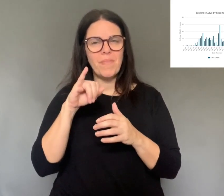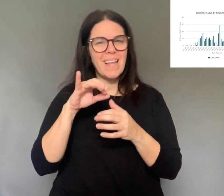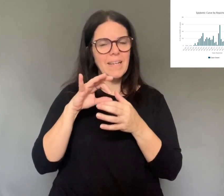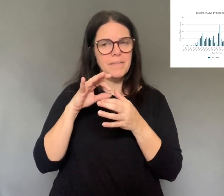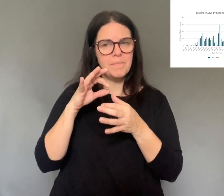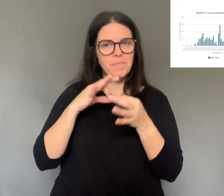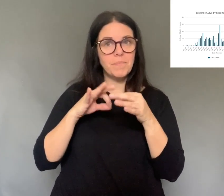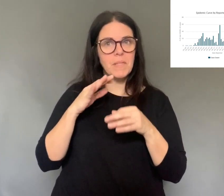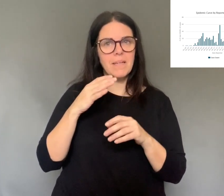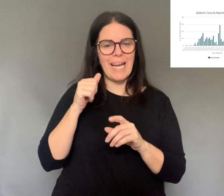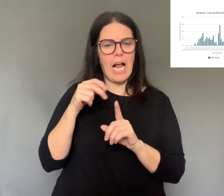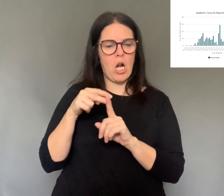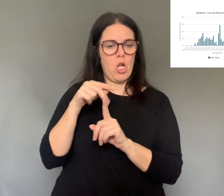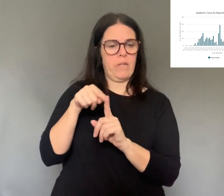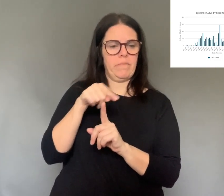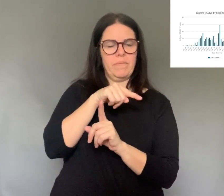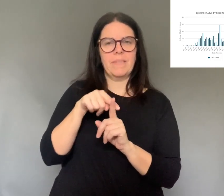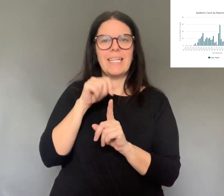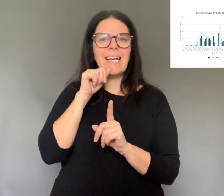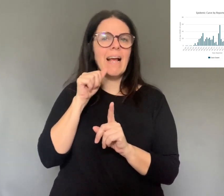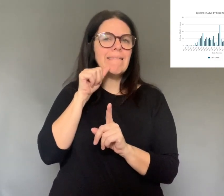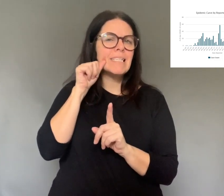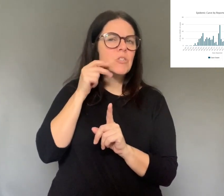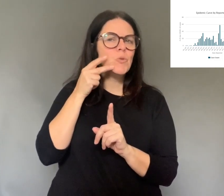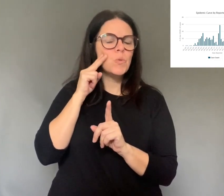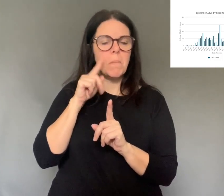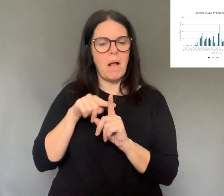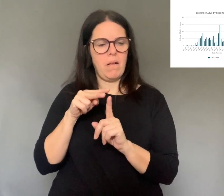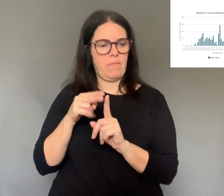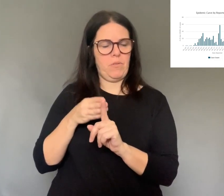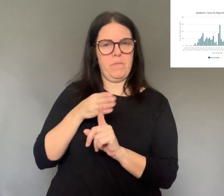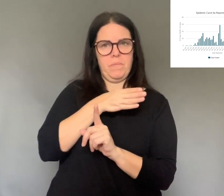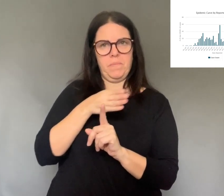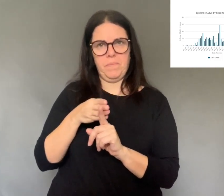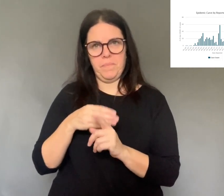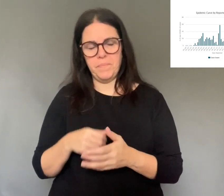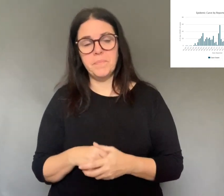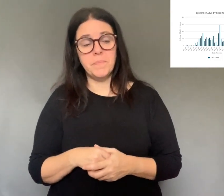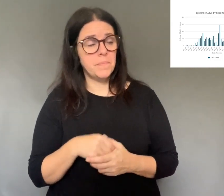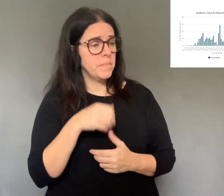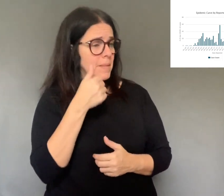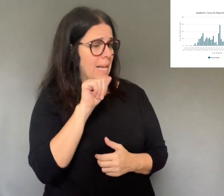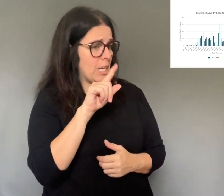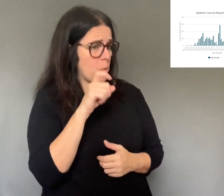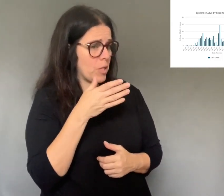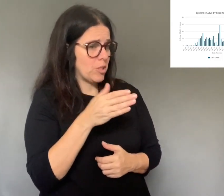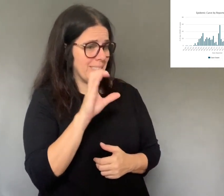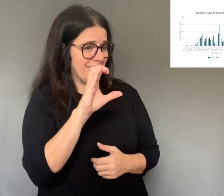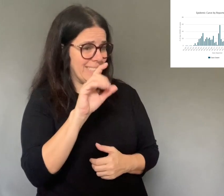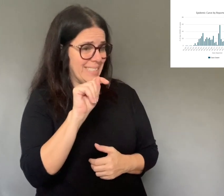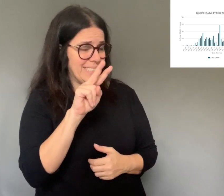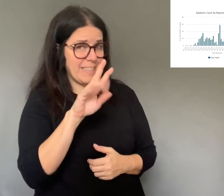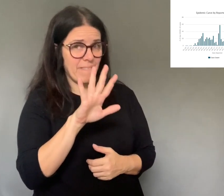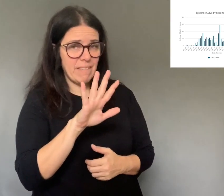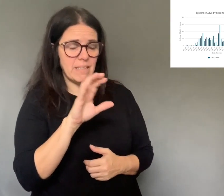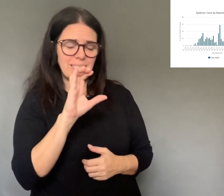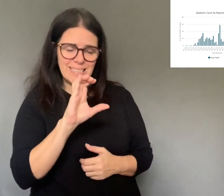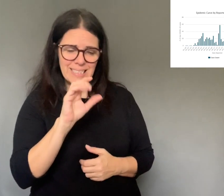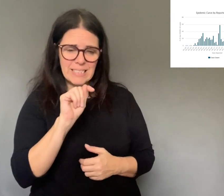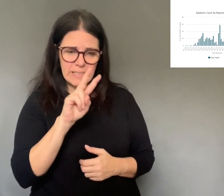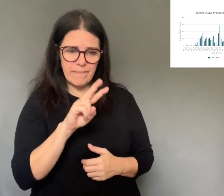making. My impression is they must be looking at that data rather than the data from yesterday or the day before.